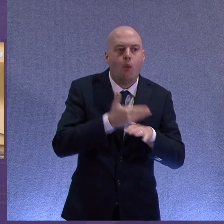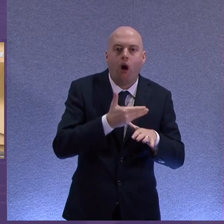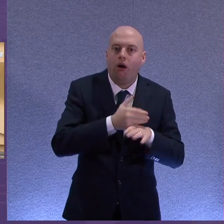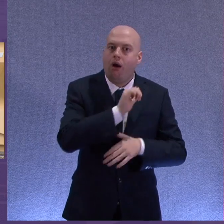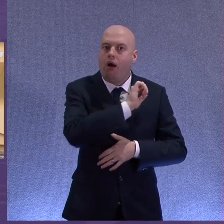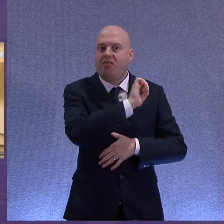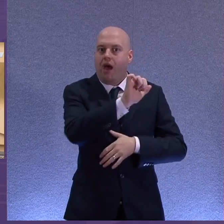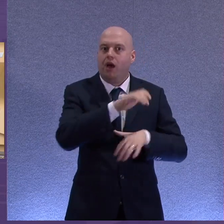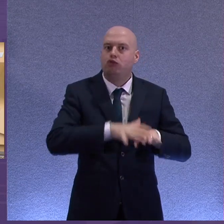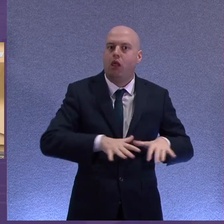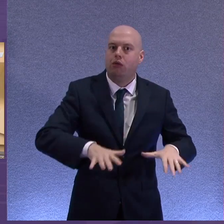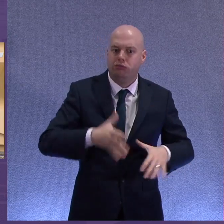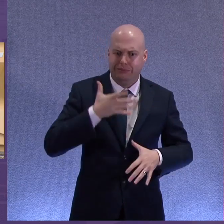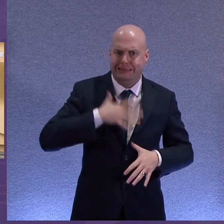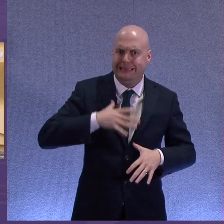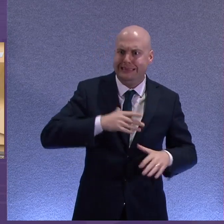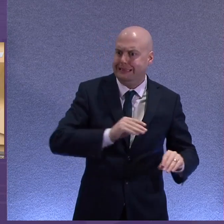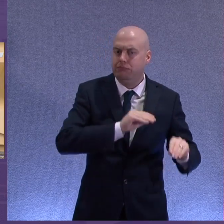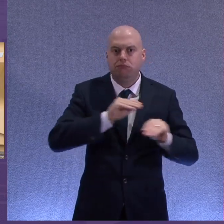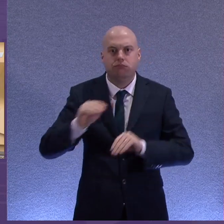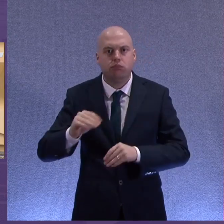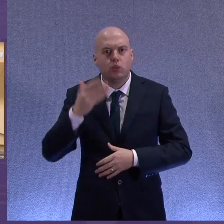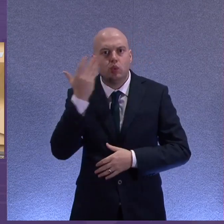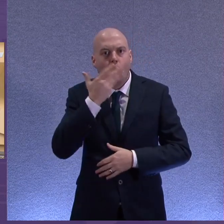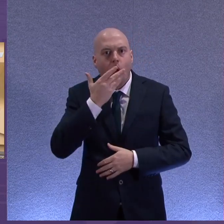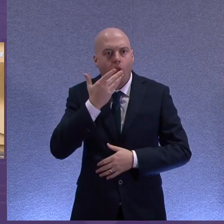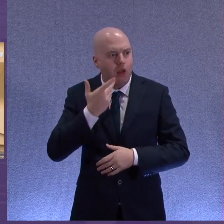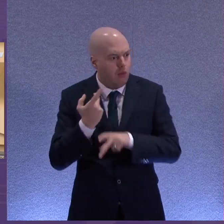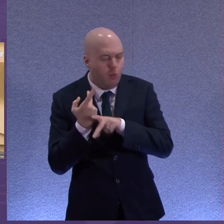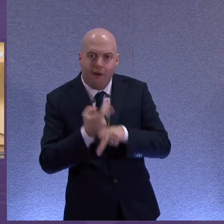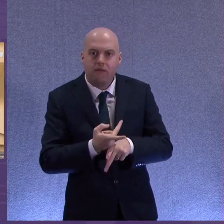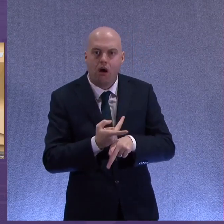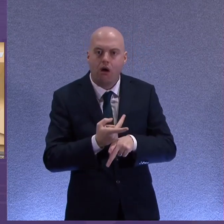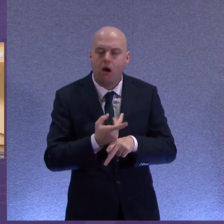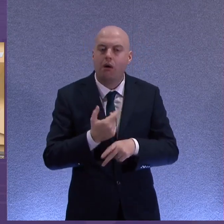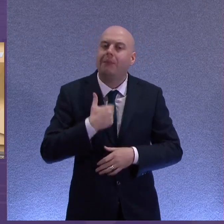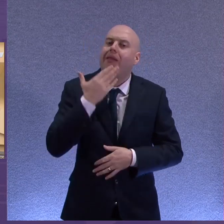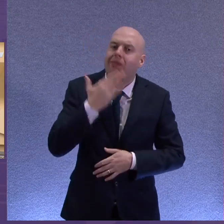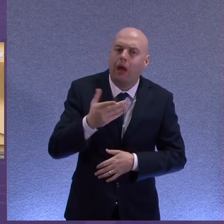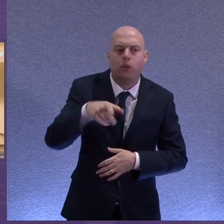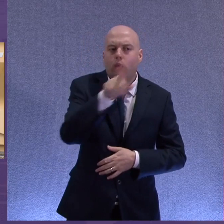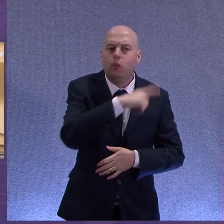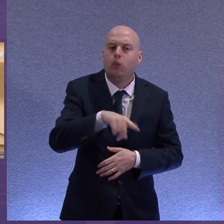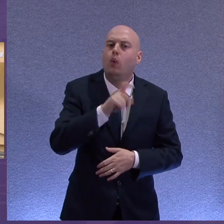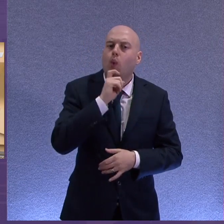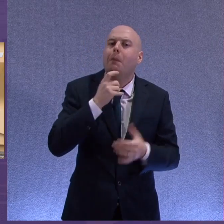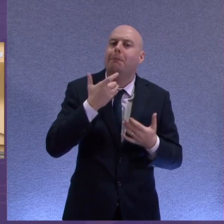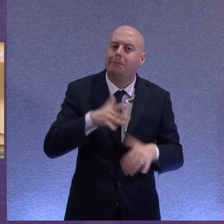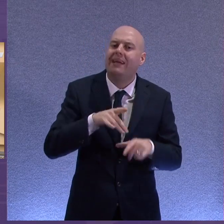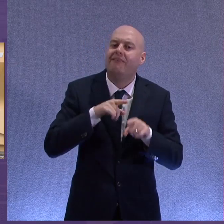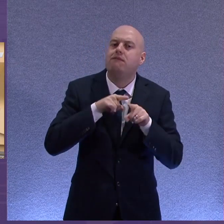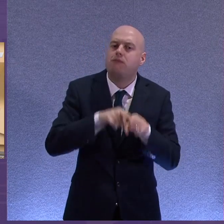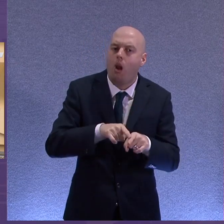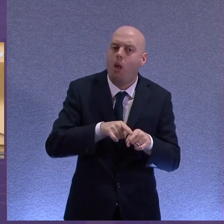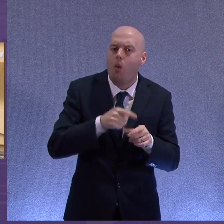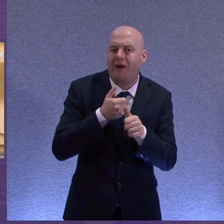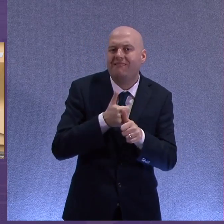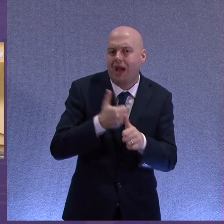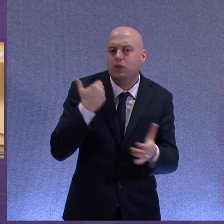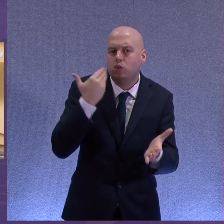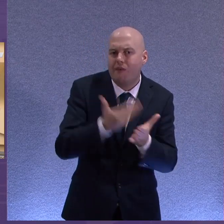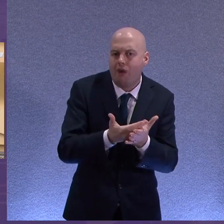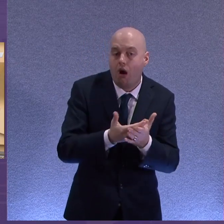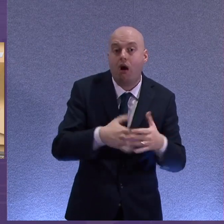thank those who followed the advice so far, and in particular all those parents who are now looking after their children at home, and the teachers and early years workers who are caring